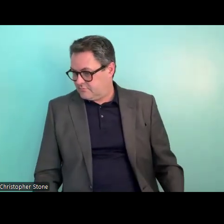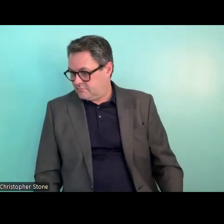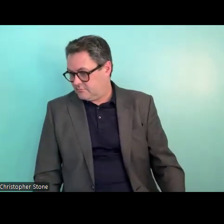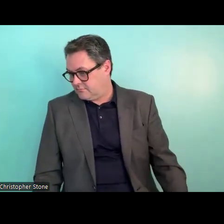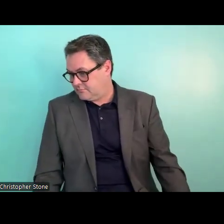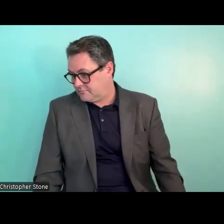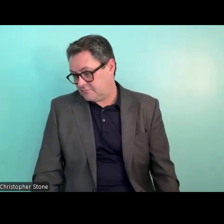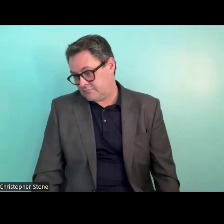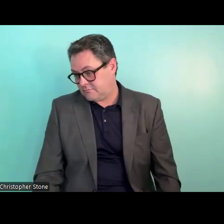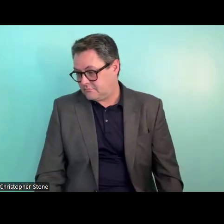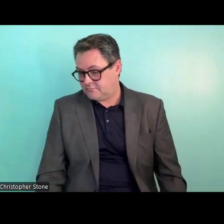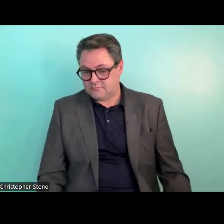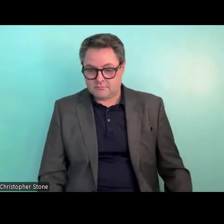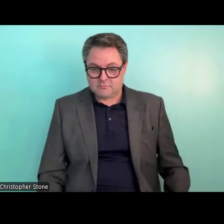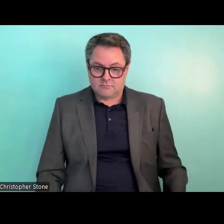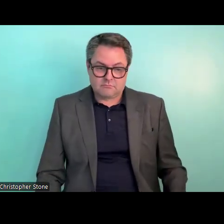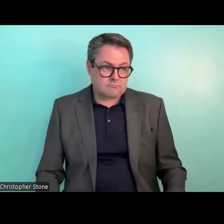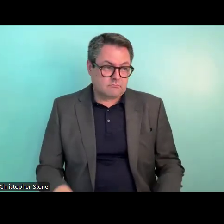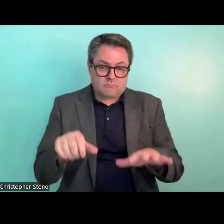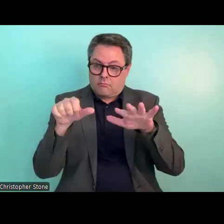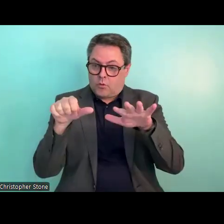also the other question is when